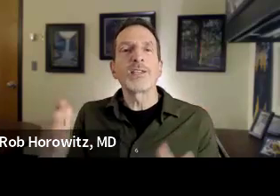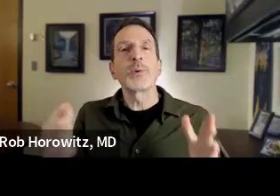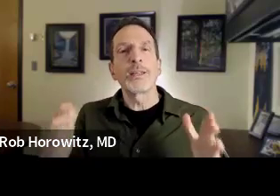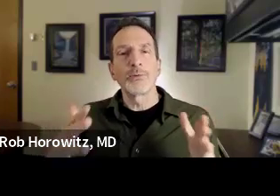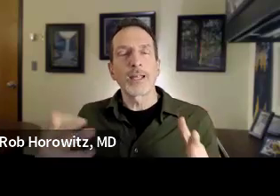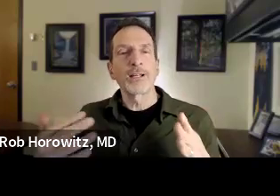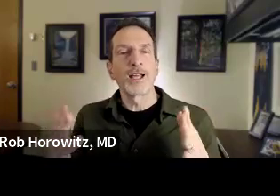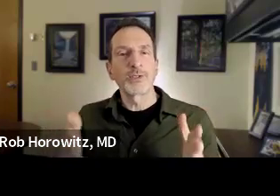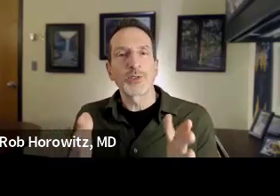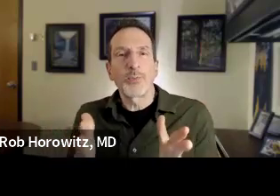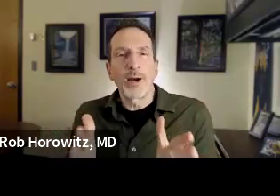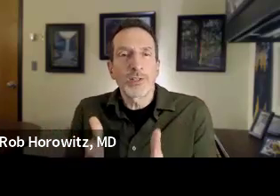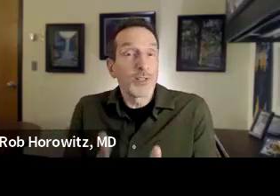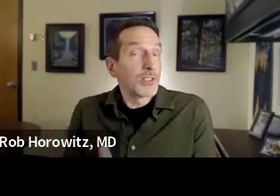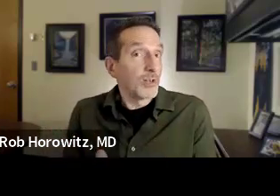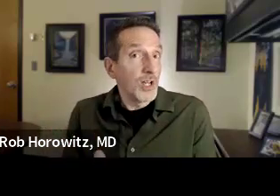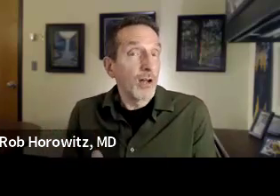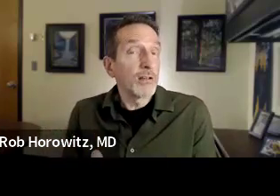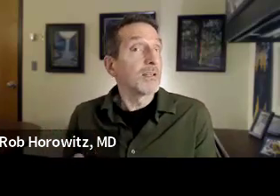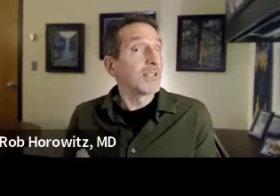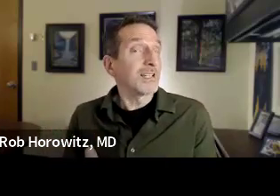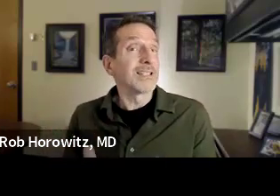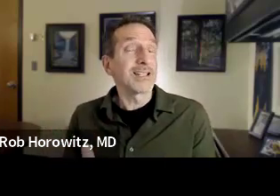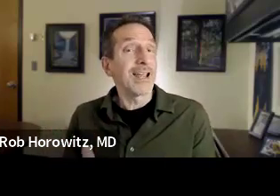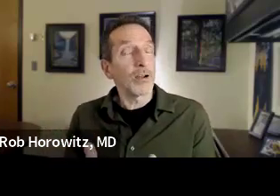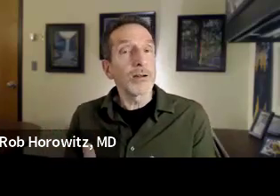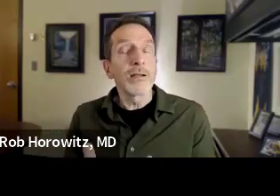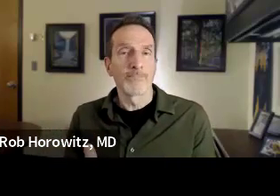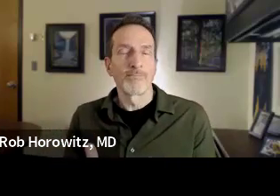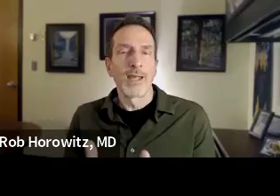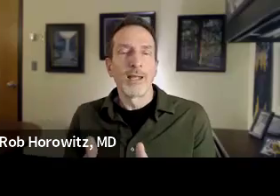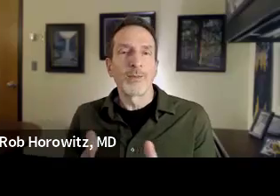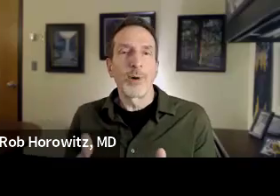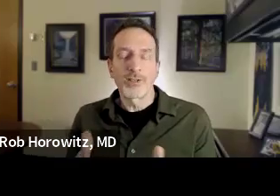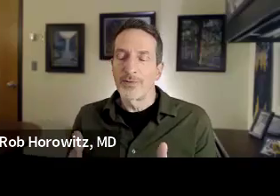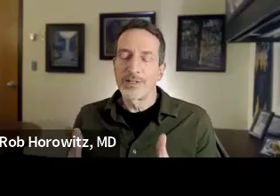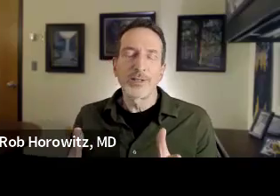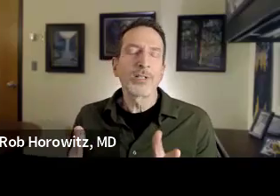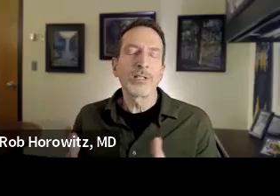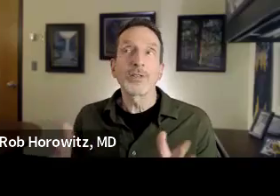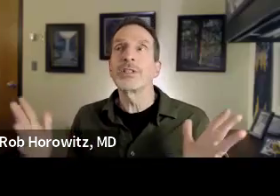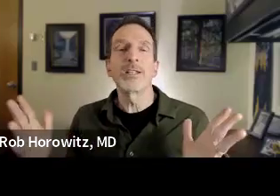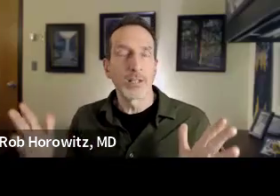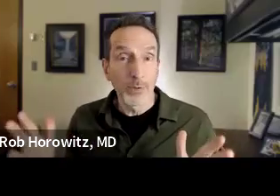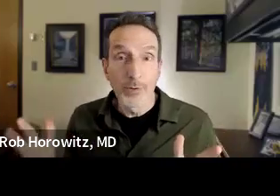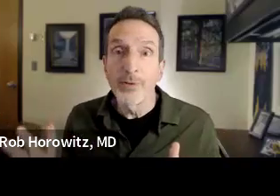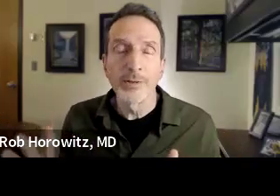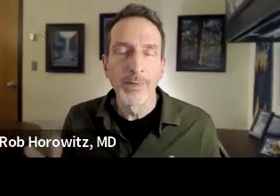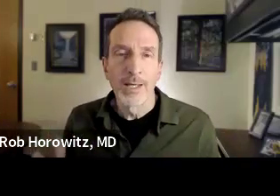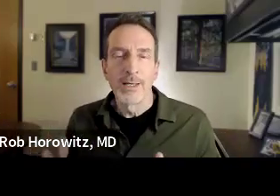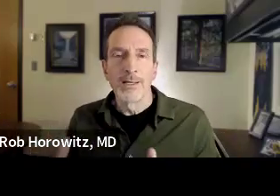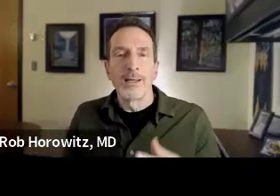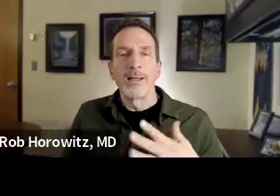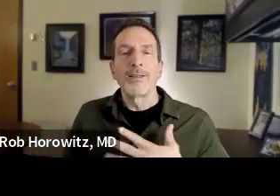this space, we can recognize those parts of us that are young and scared, the parts of us that are still seeking